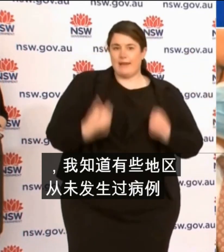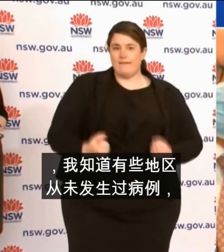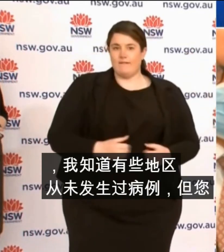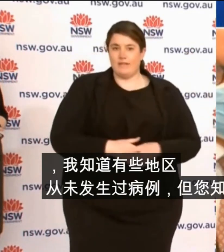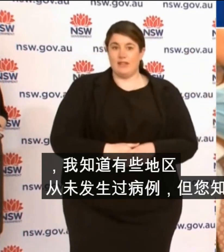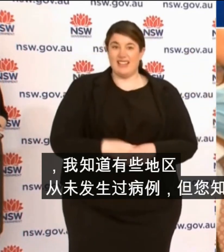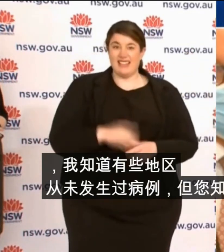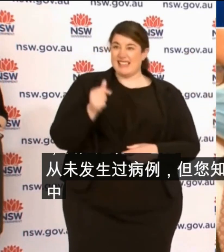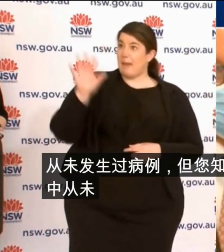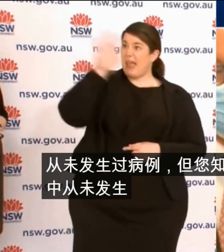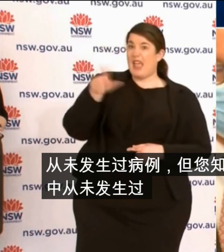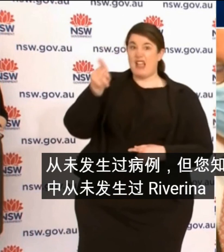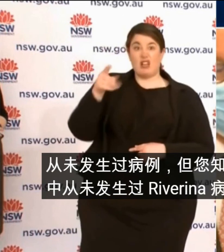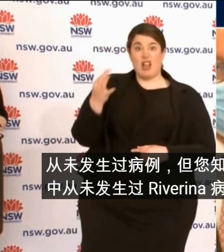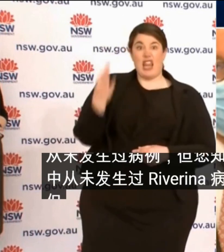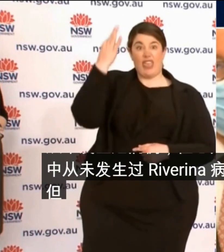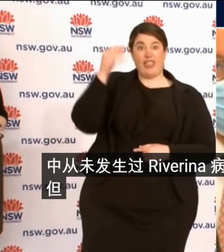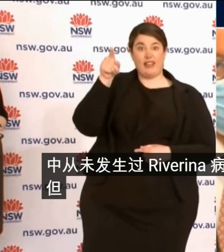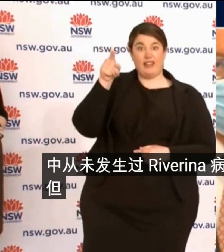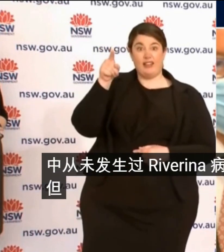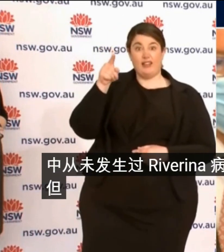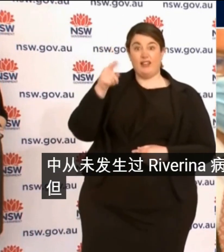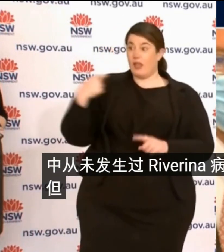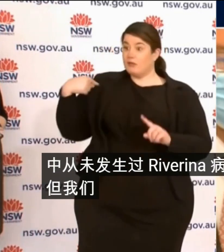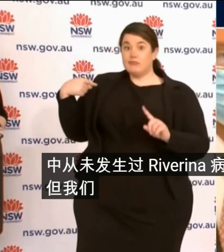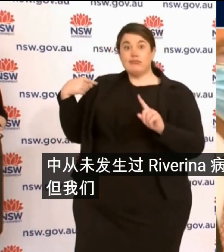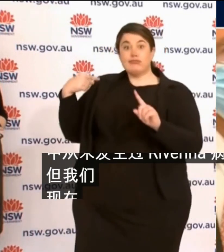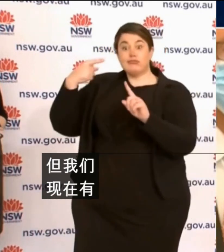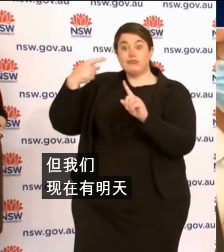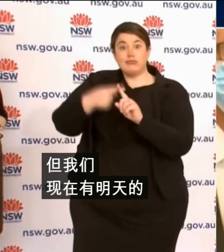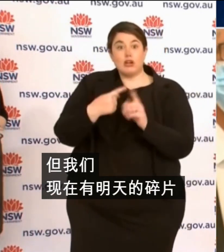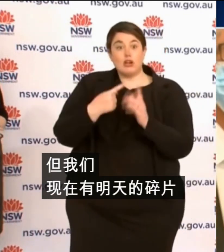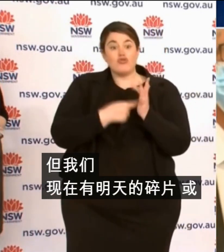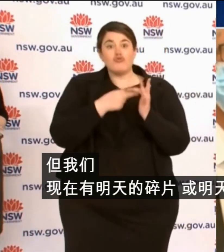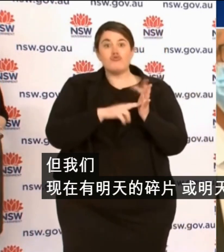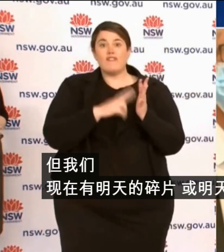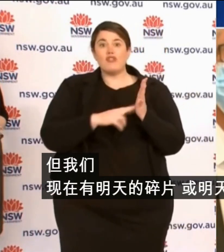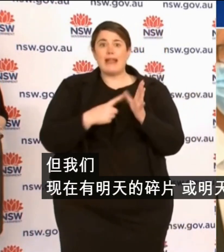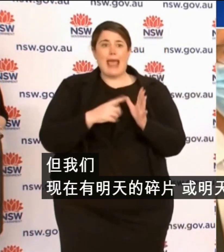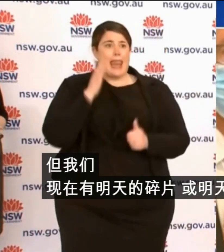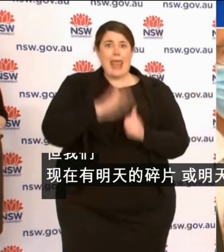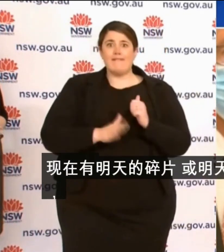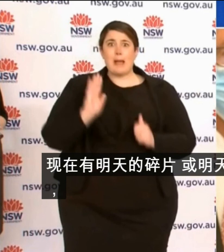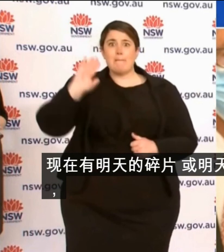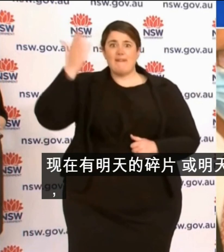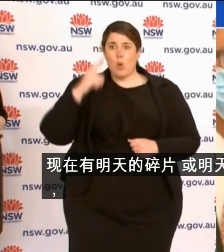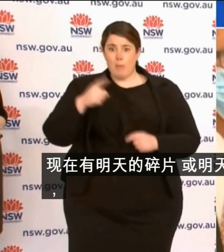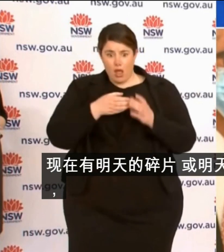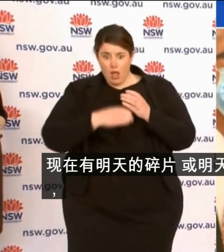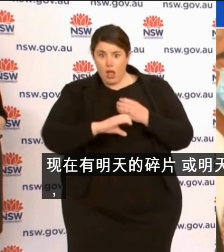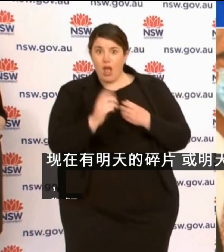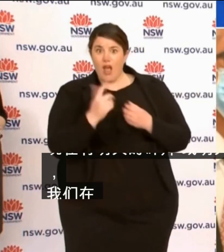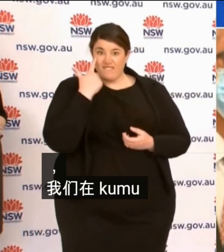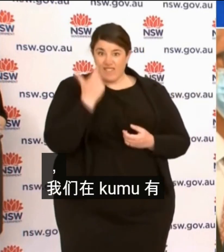never had a case, but, you know, there's never been a case in the Riverina in this outbreak, but we've got fragments now in Temora, or exposure sites, sorry, in Temora. We've